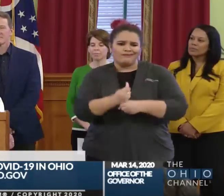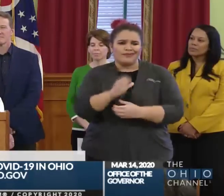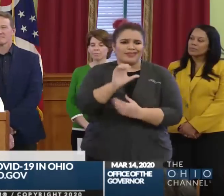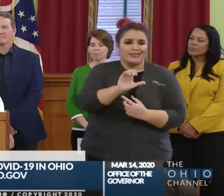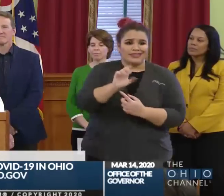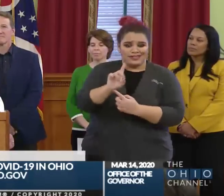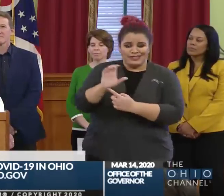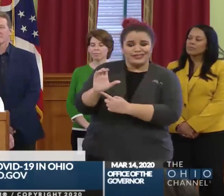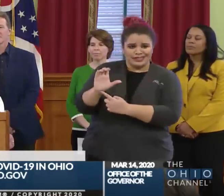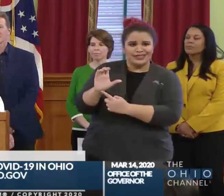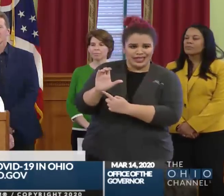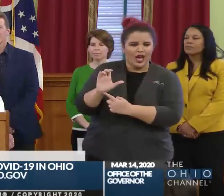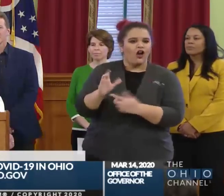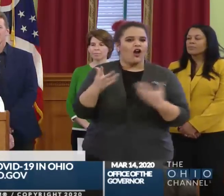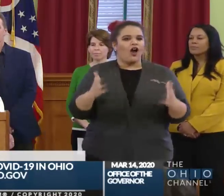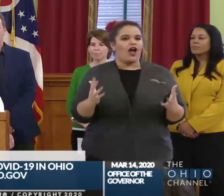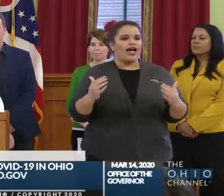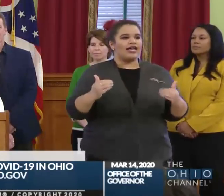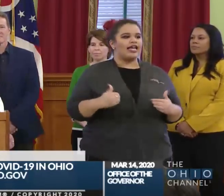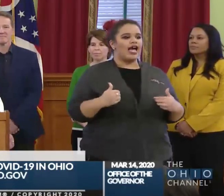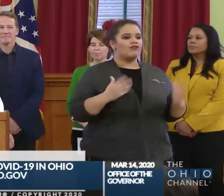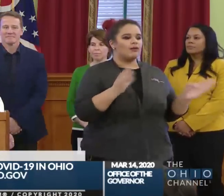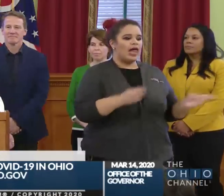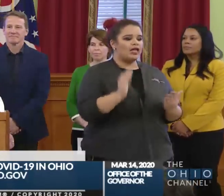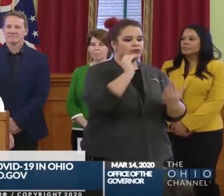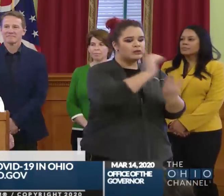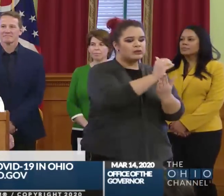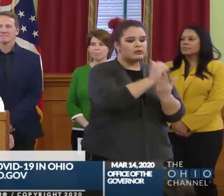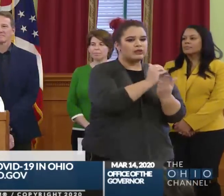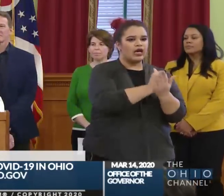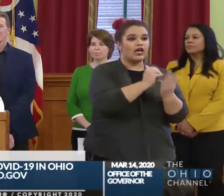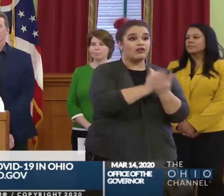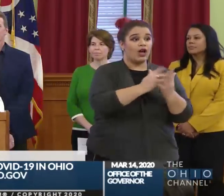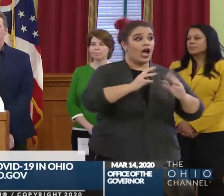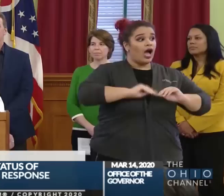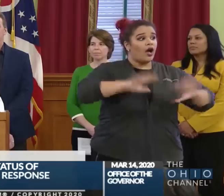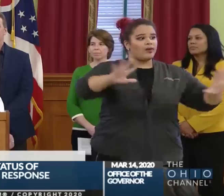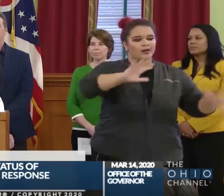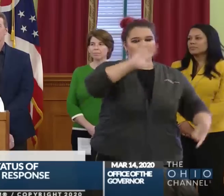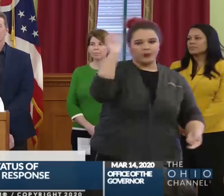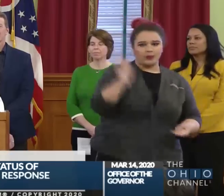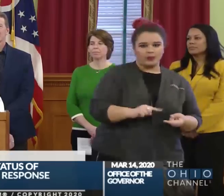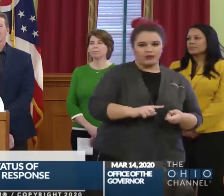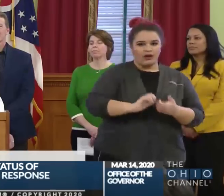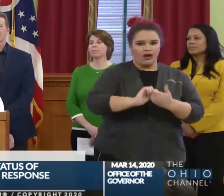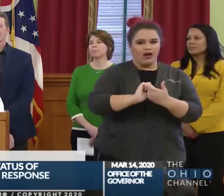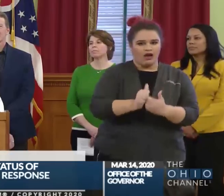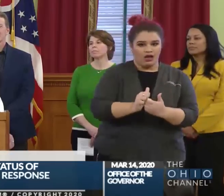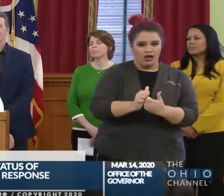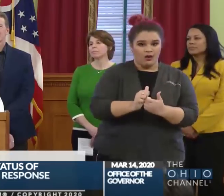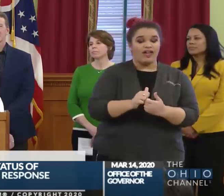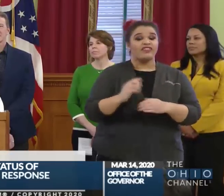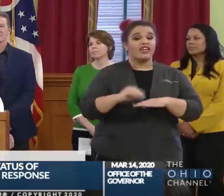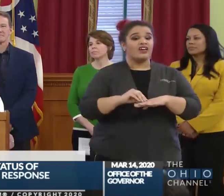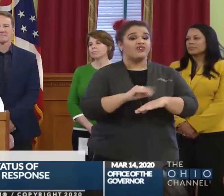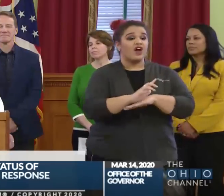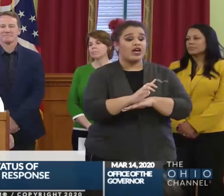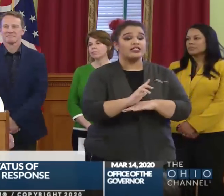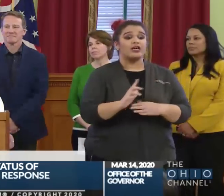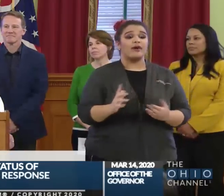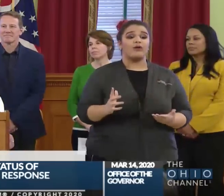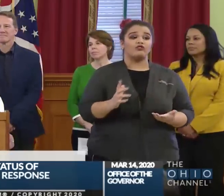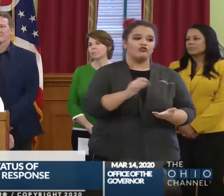the outbreak. And that's amongst the things on that list from the CDC relates to elective cases. So we've seen some hospitals in